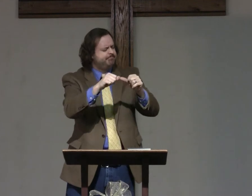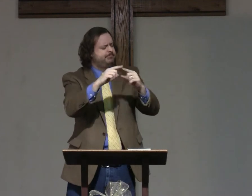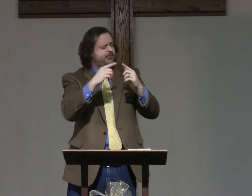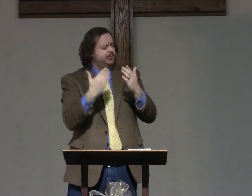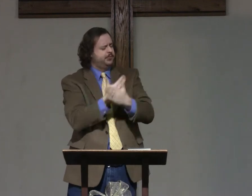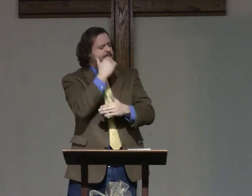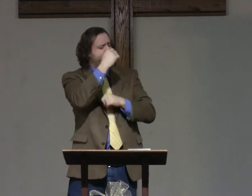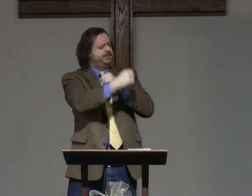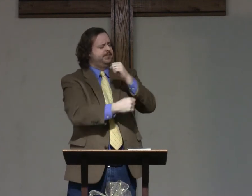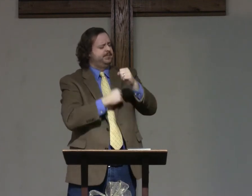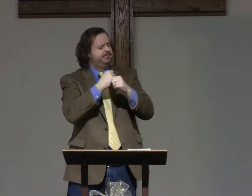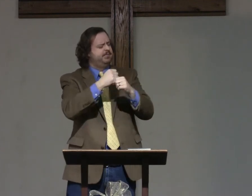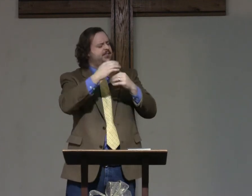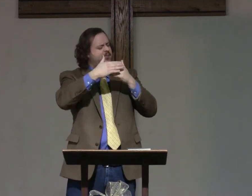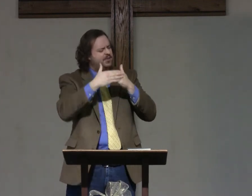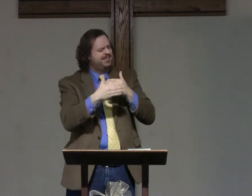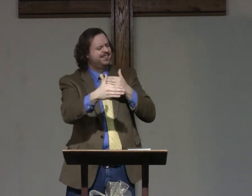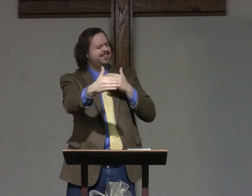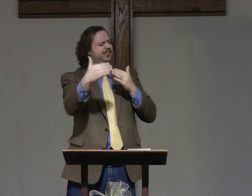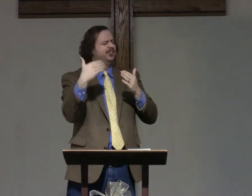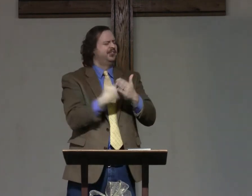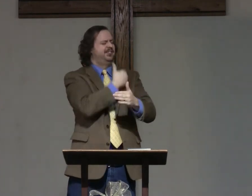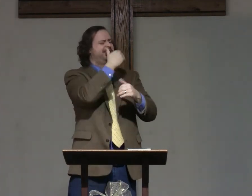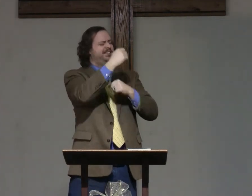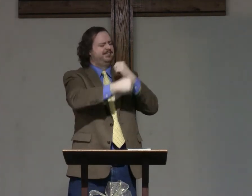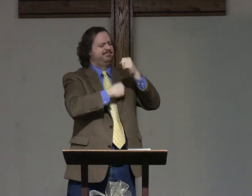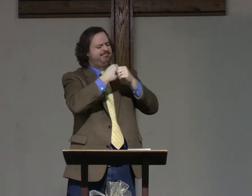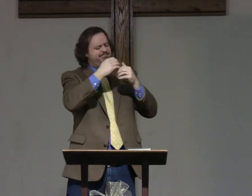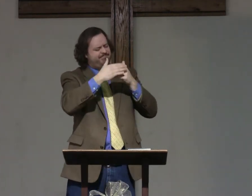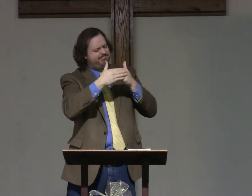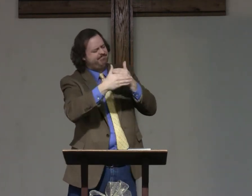And we keep going throughout the new year.